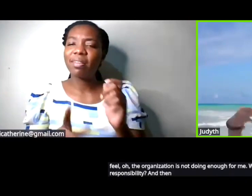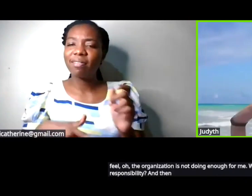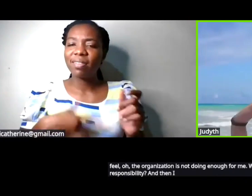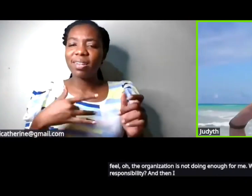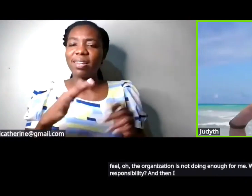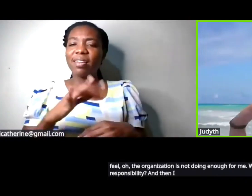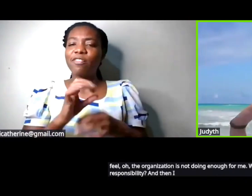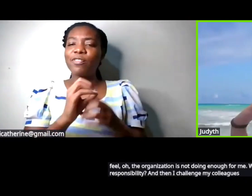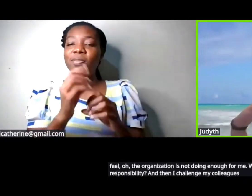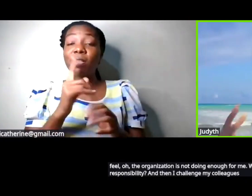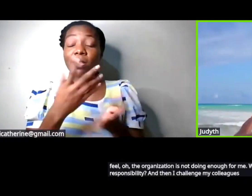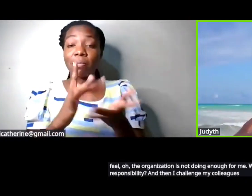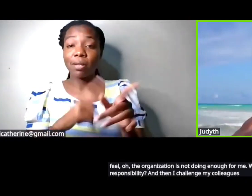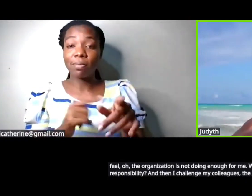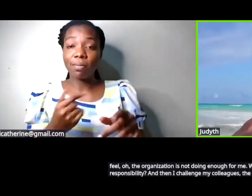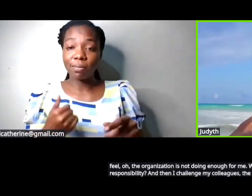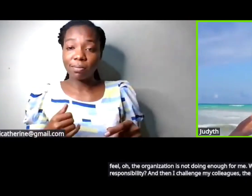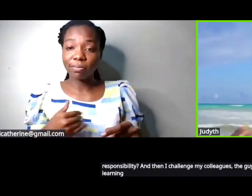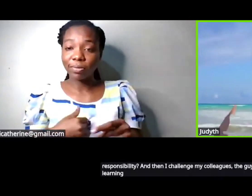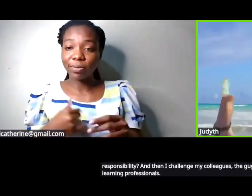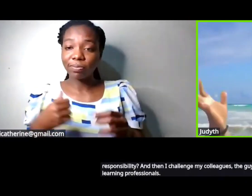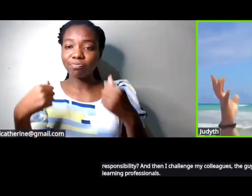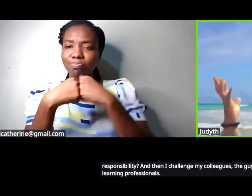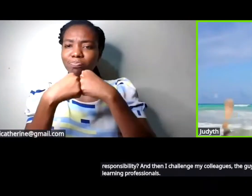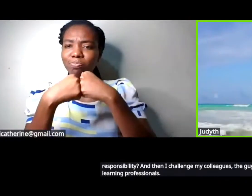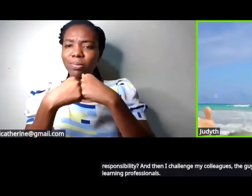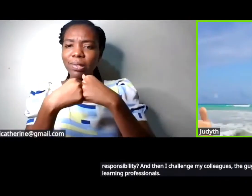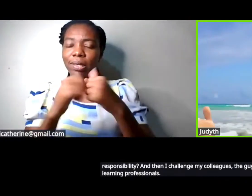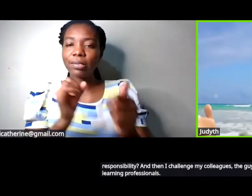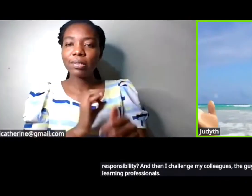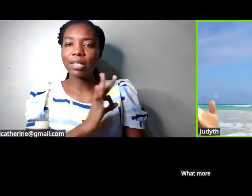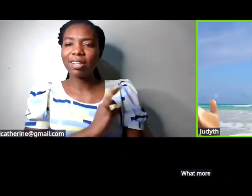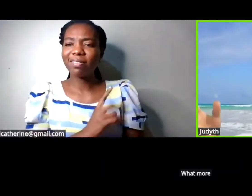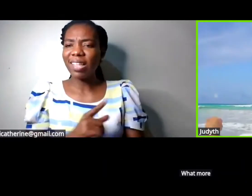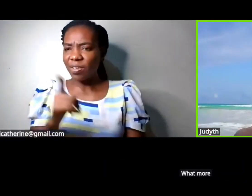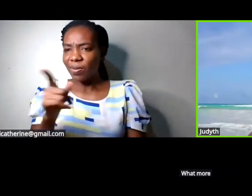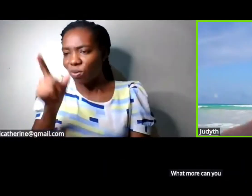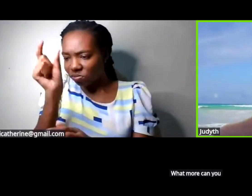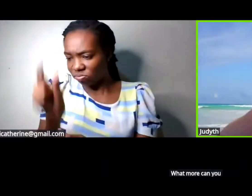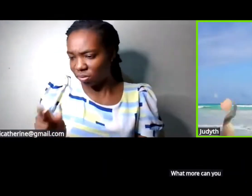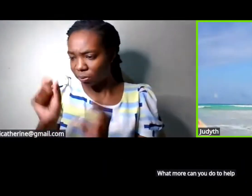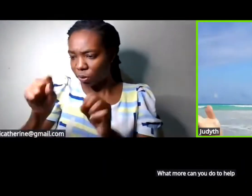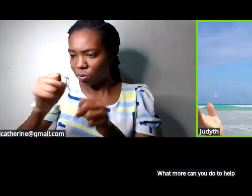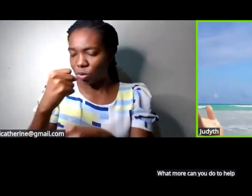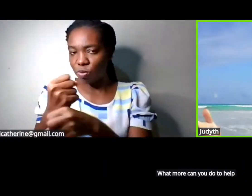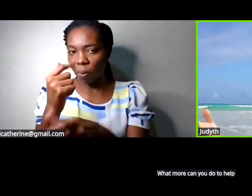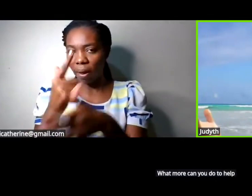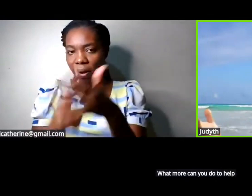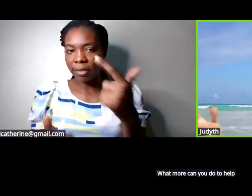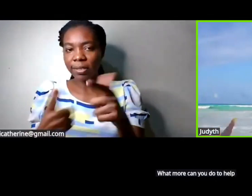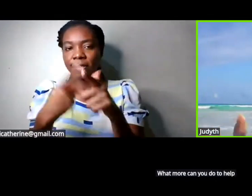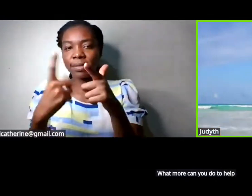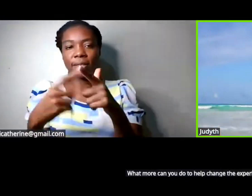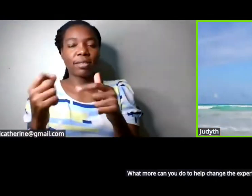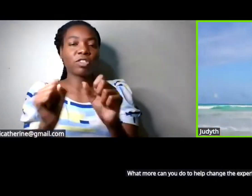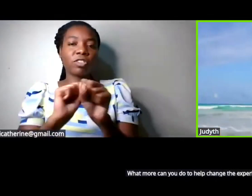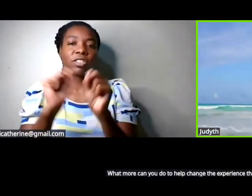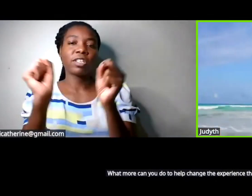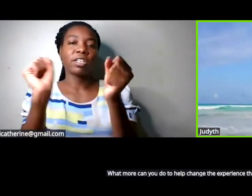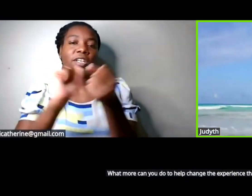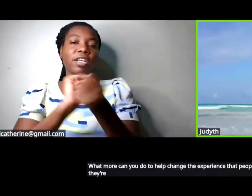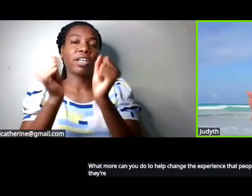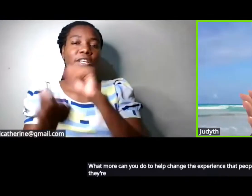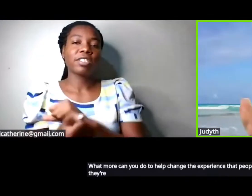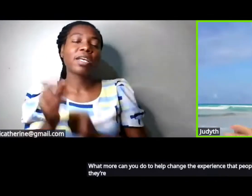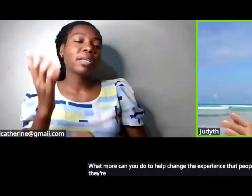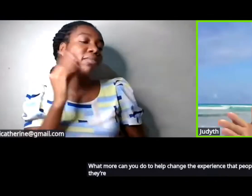colleagues, the guys who are the learning professionals. What more can you do to help change the experience that people go through when they're learning. And then